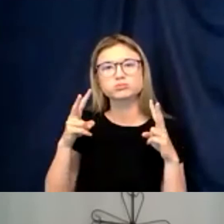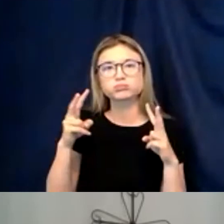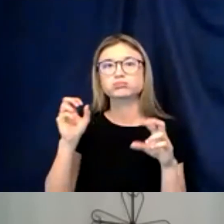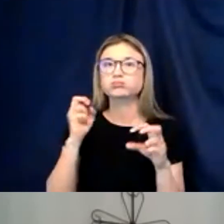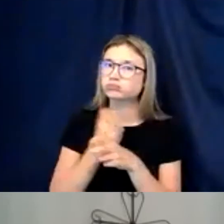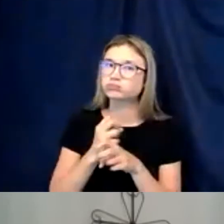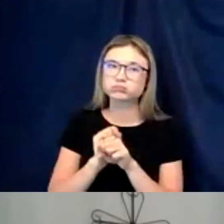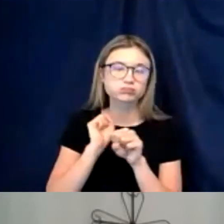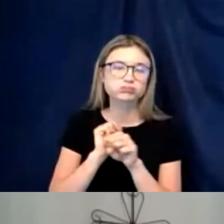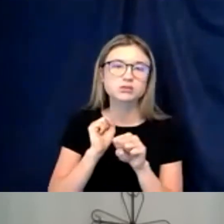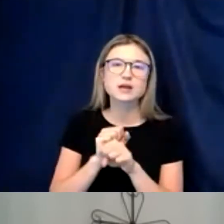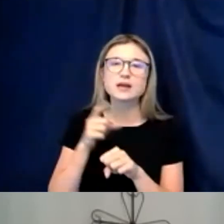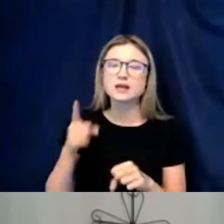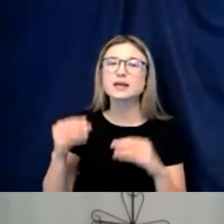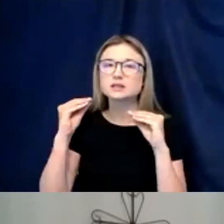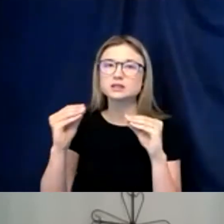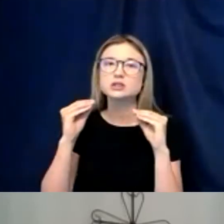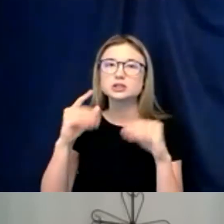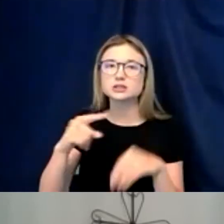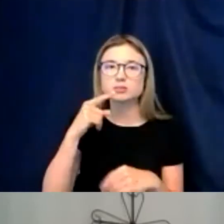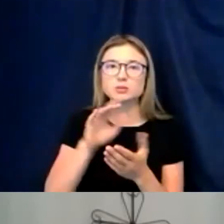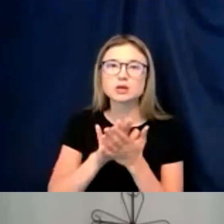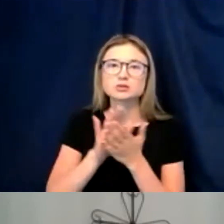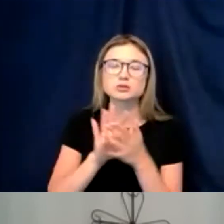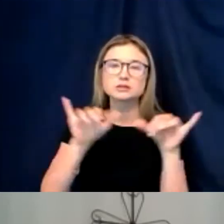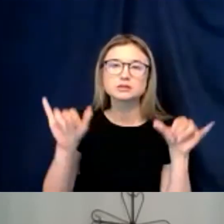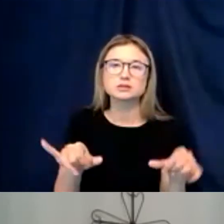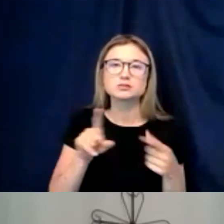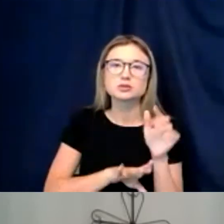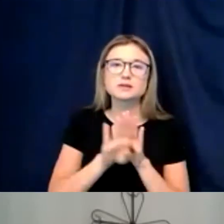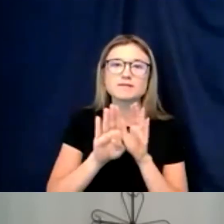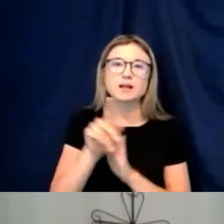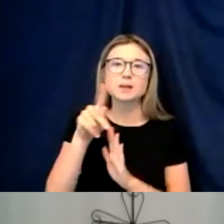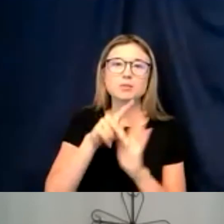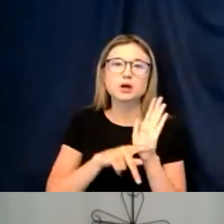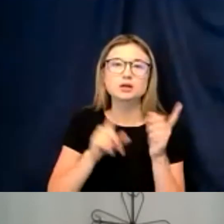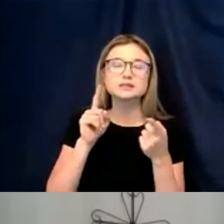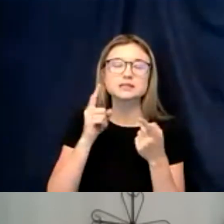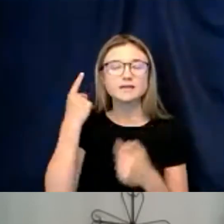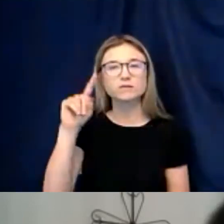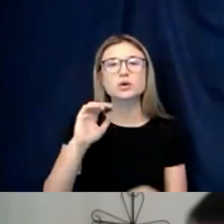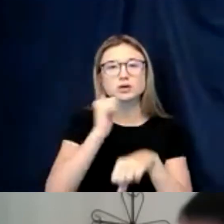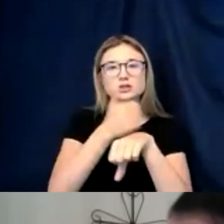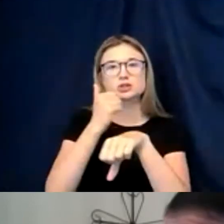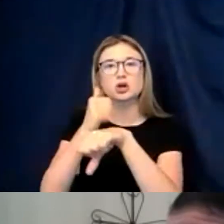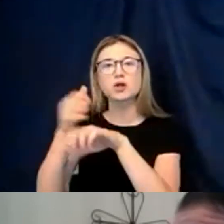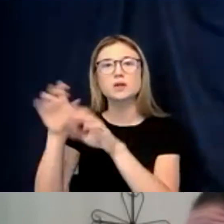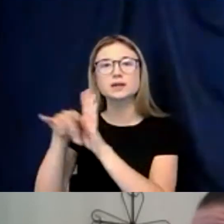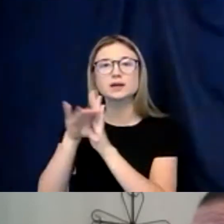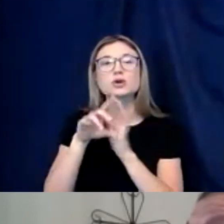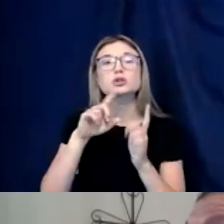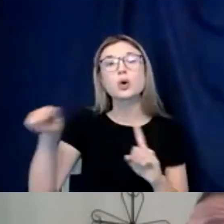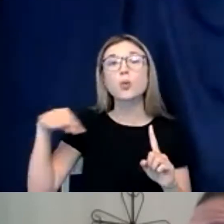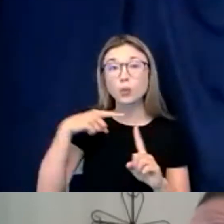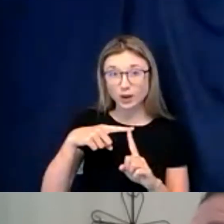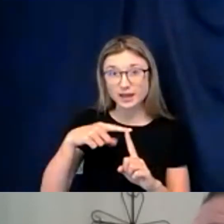is instruct the public school systems to develop policy for installing cameras in classrooms when a parent